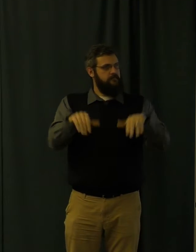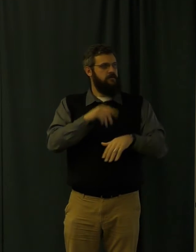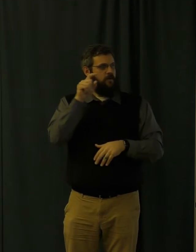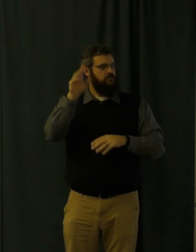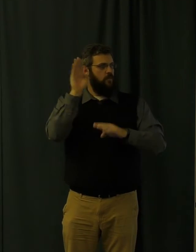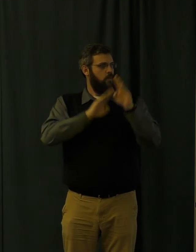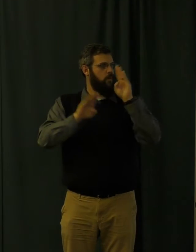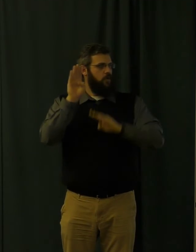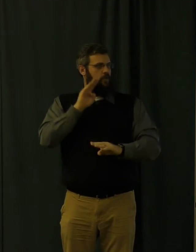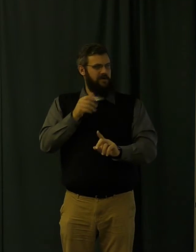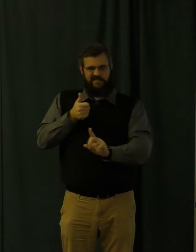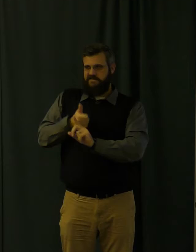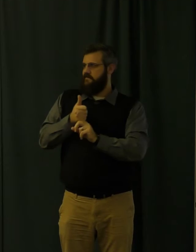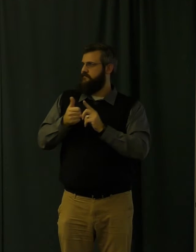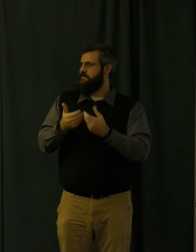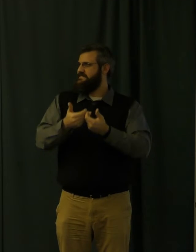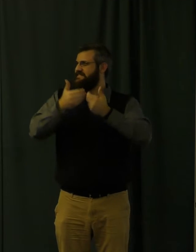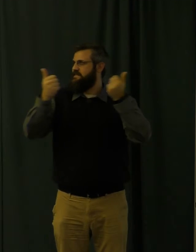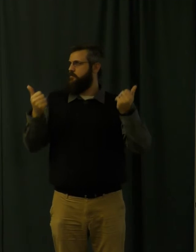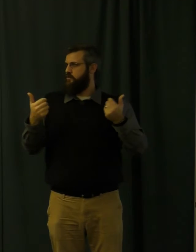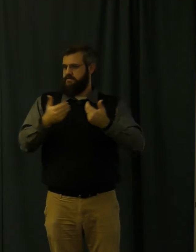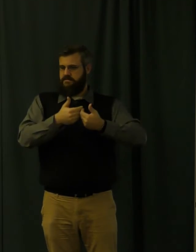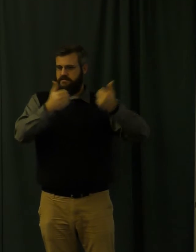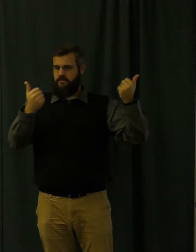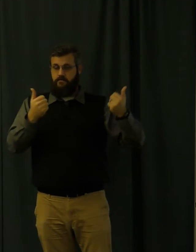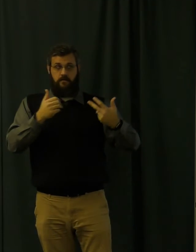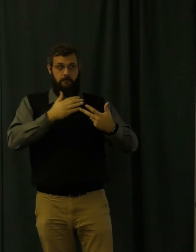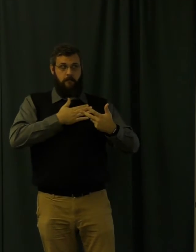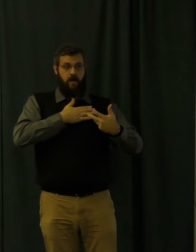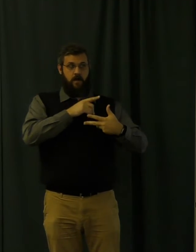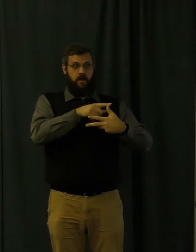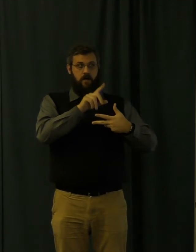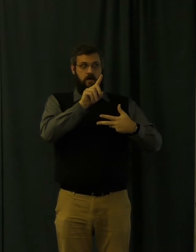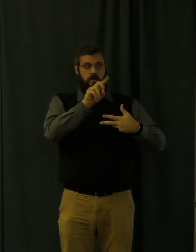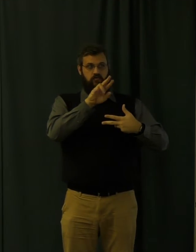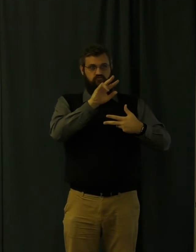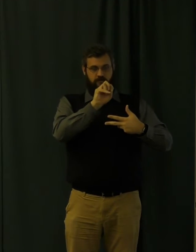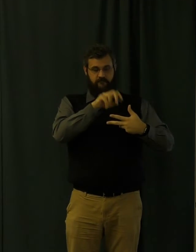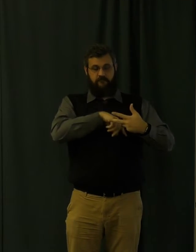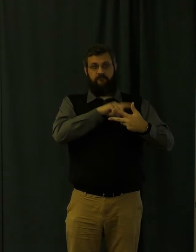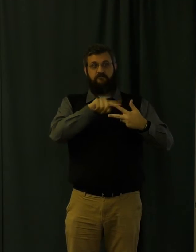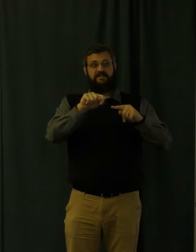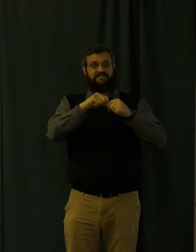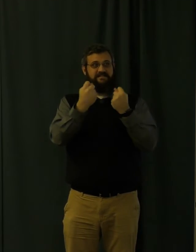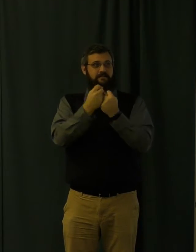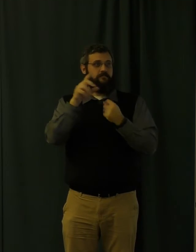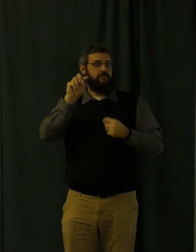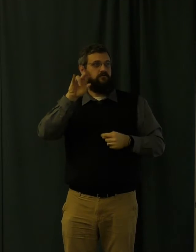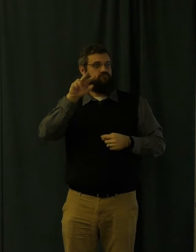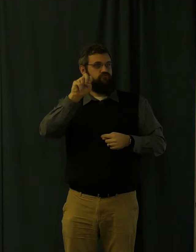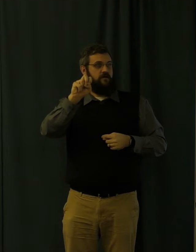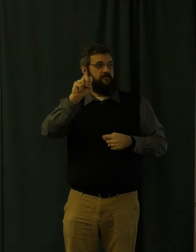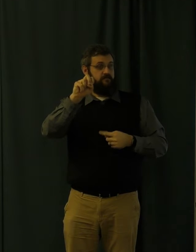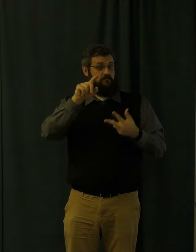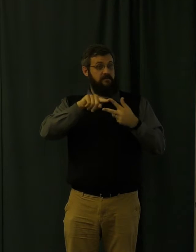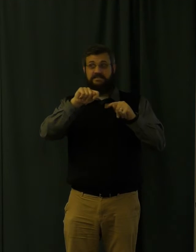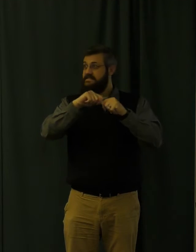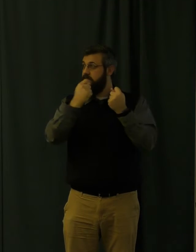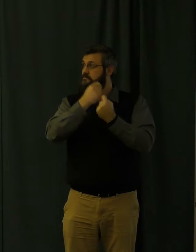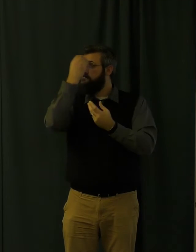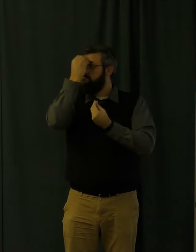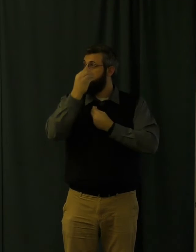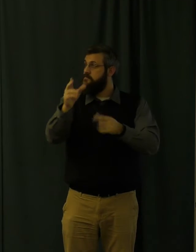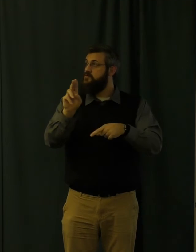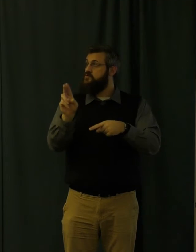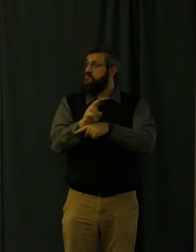So it's its own separate place. So My Drive and Team Drive is its own separate place. I will say with Team Drive, if you use